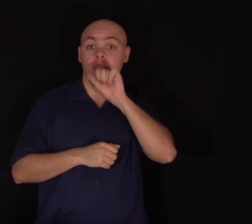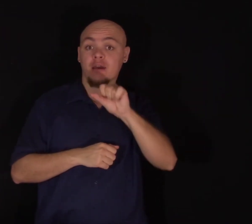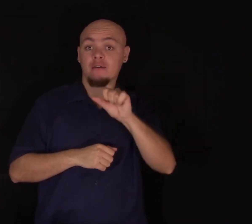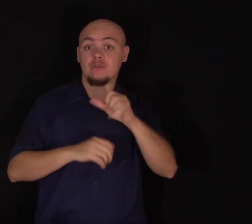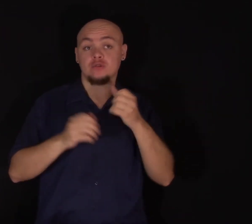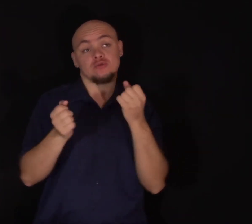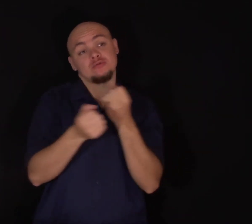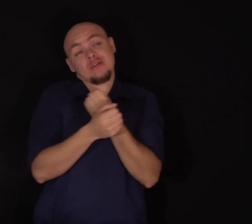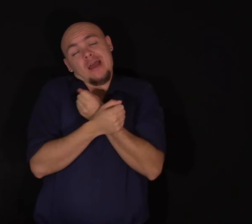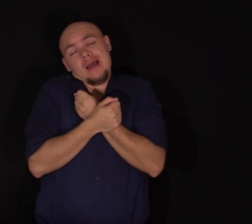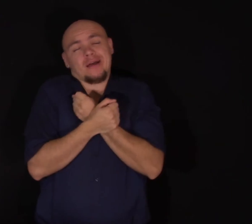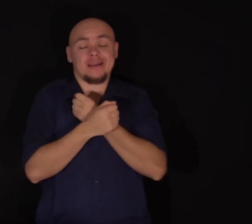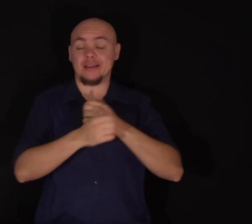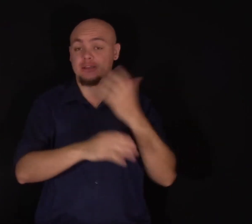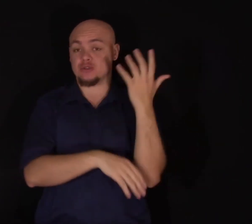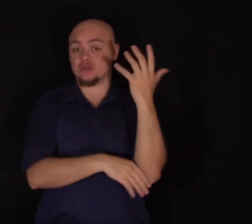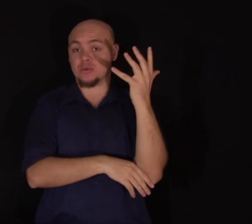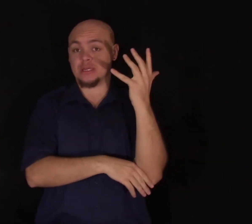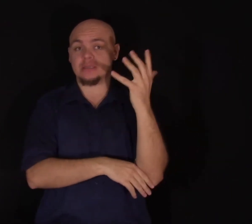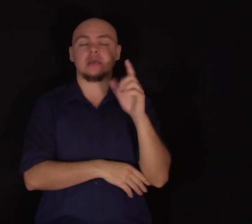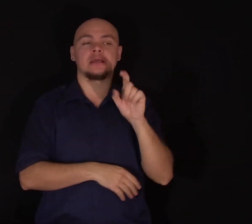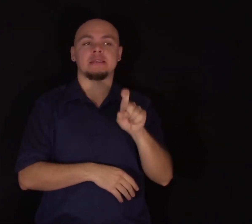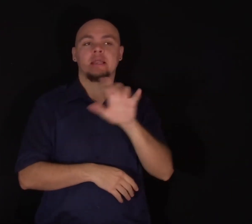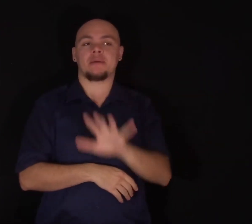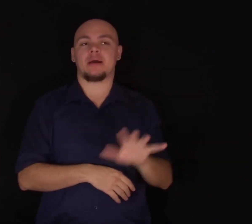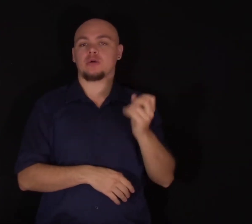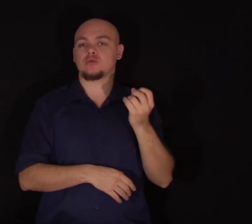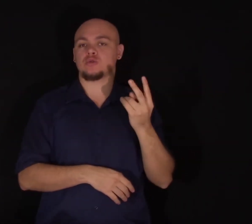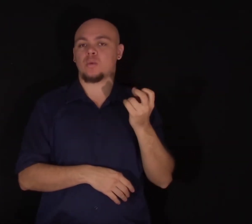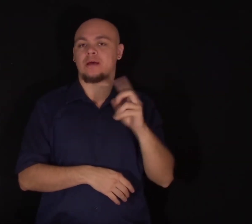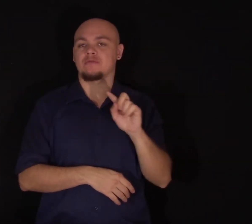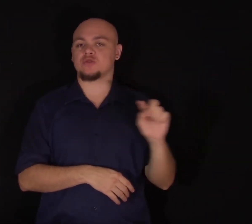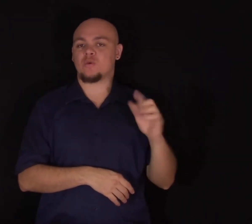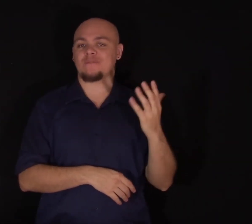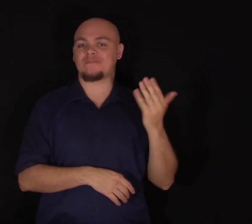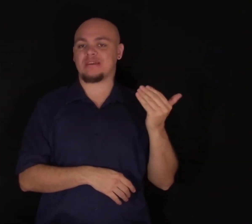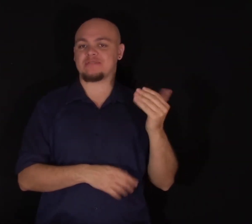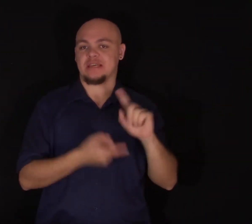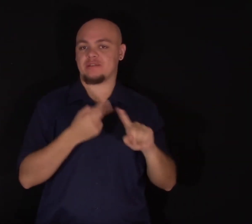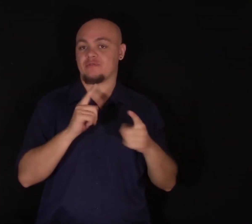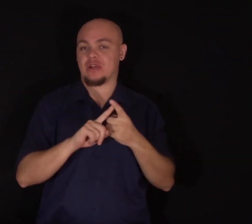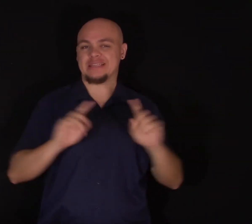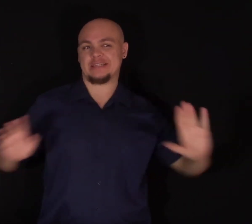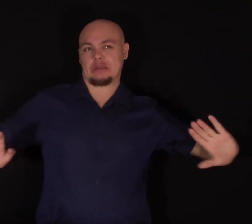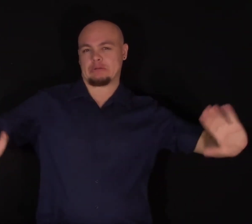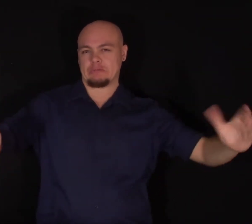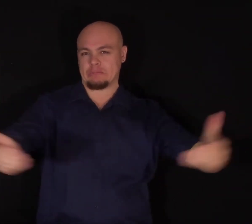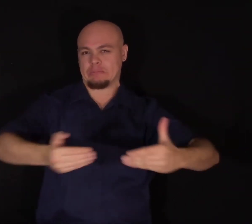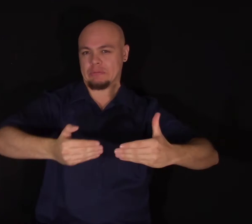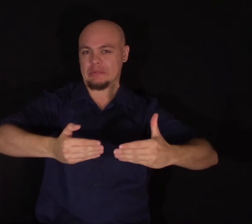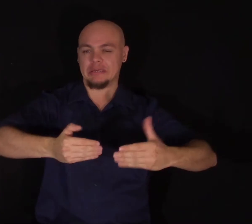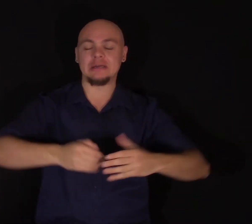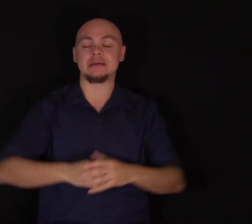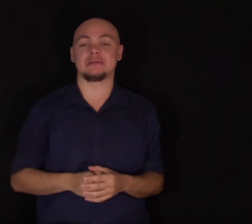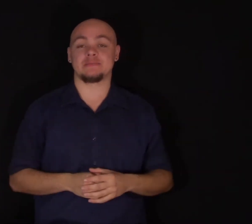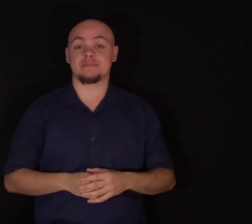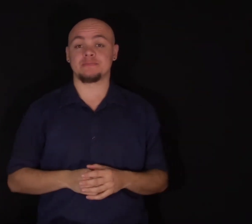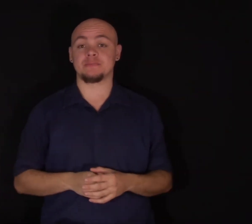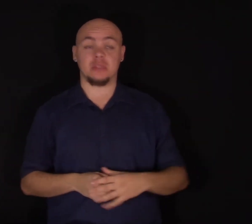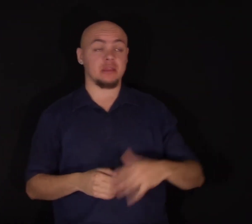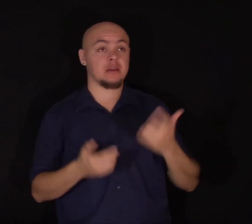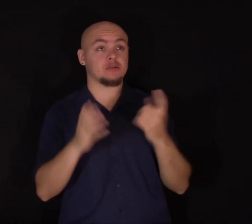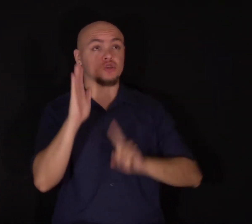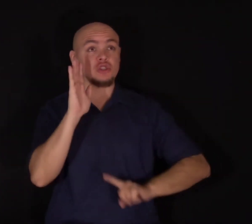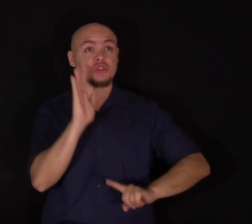best friends and kind of doing like this. Redwoods are enormous, so it would stand to